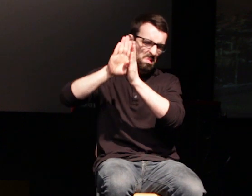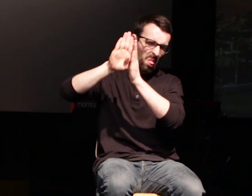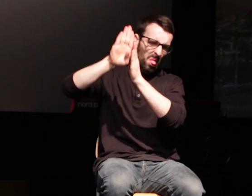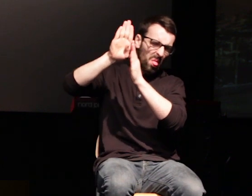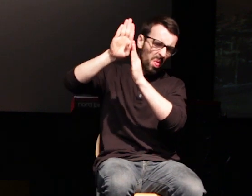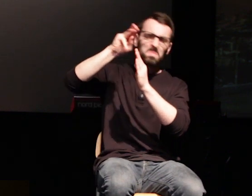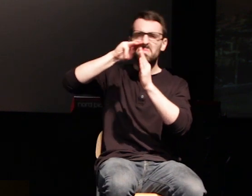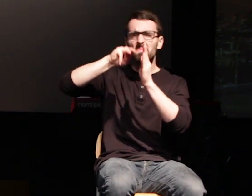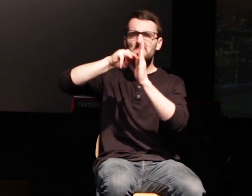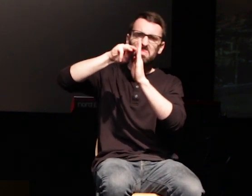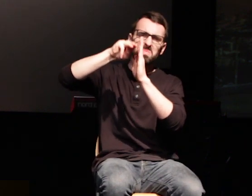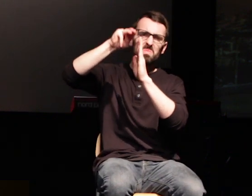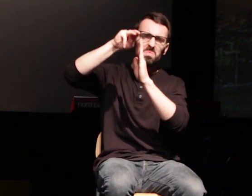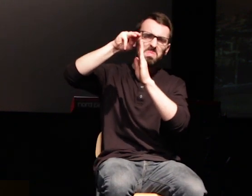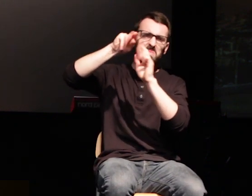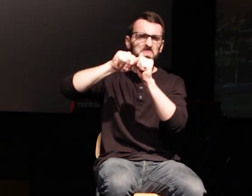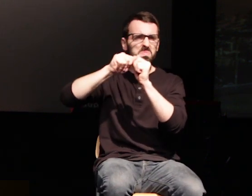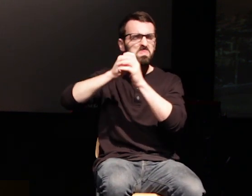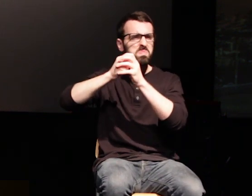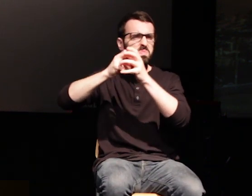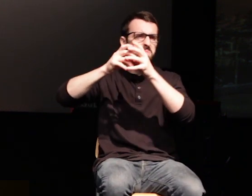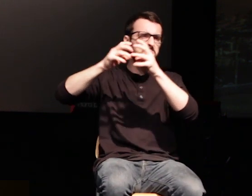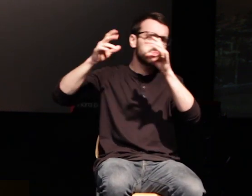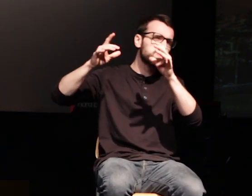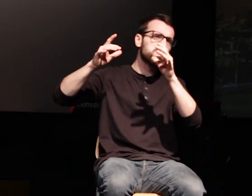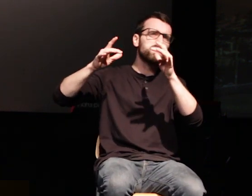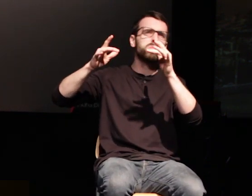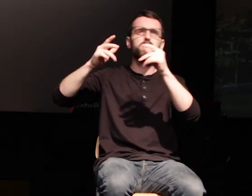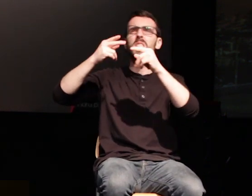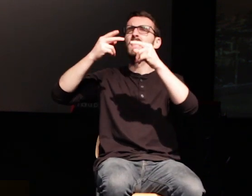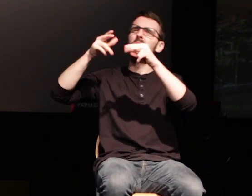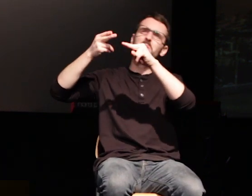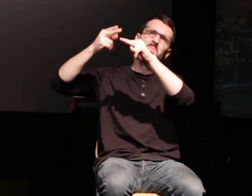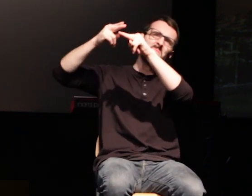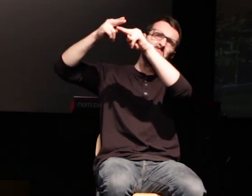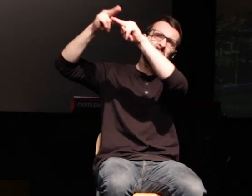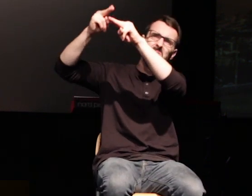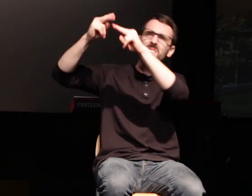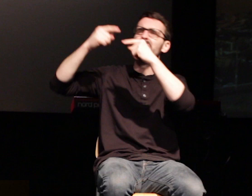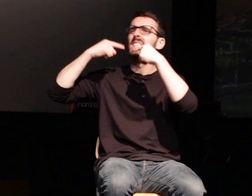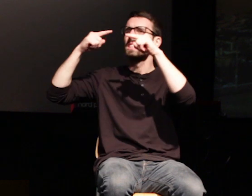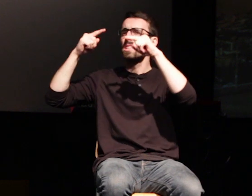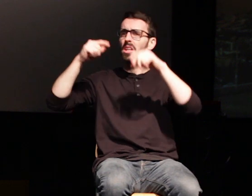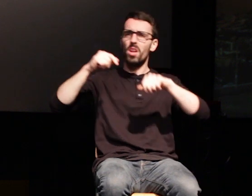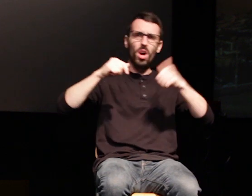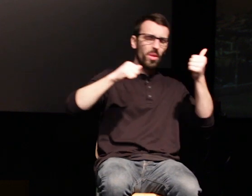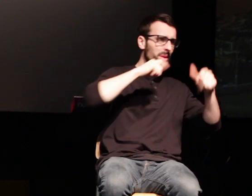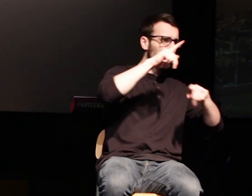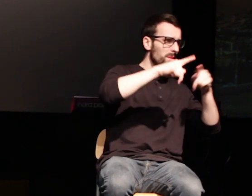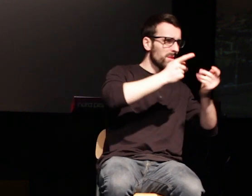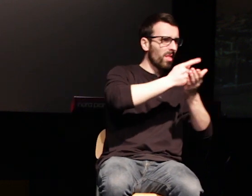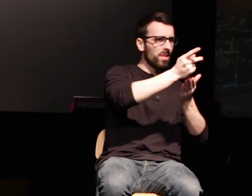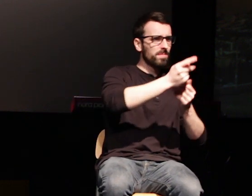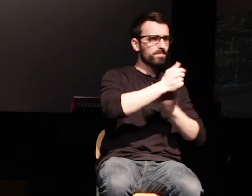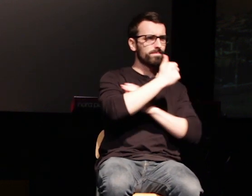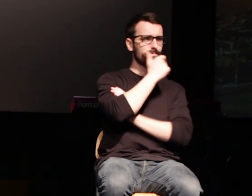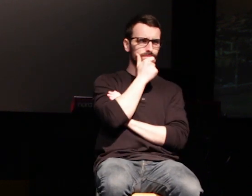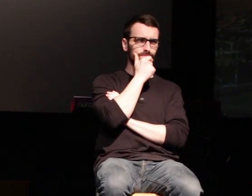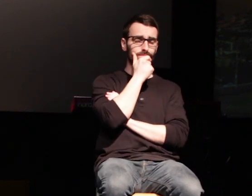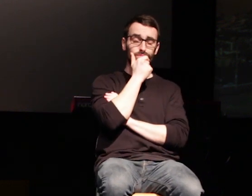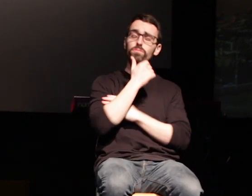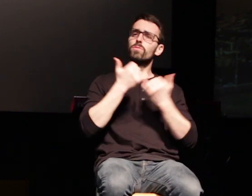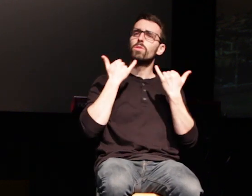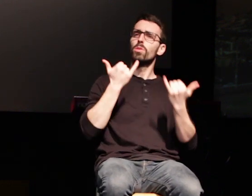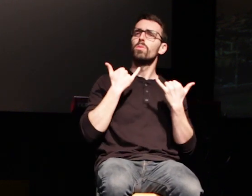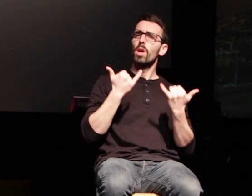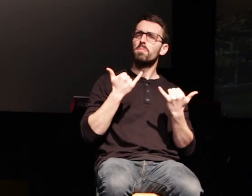thrive, and others just kind of flail and flop? It's kind of where we're going today, and I'm really excited about it because we're going